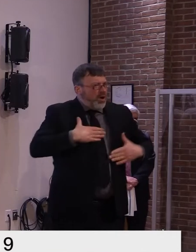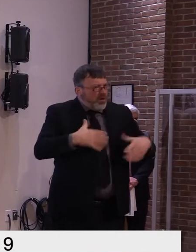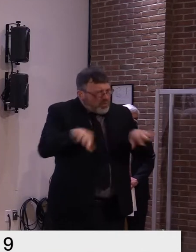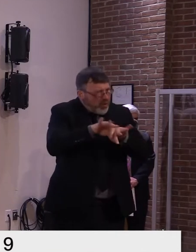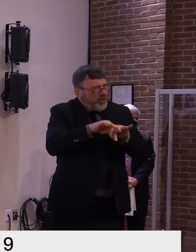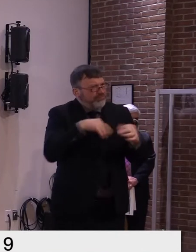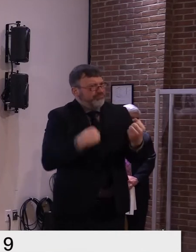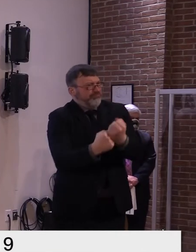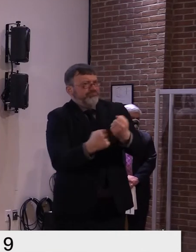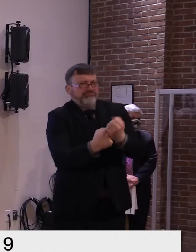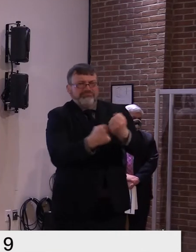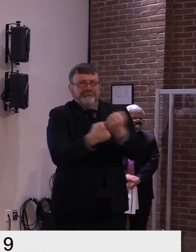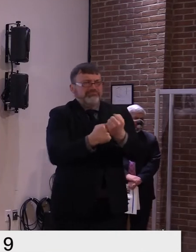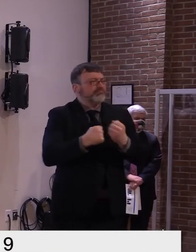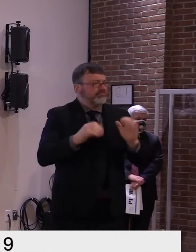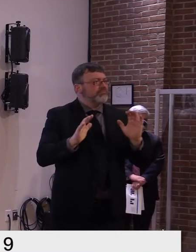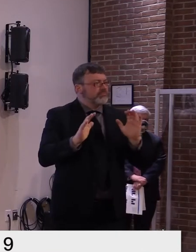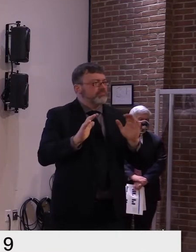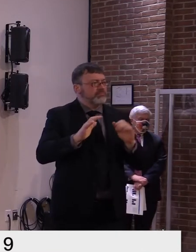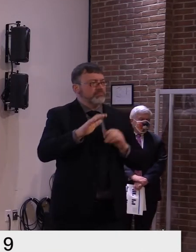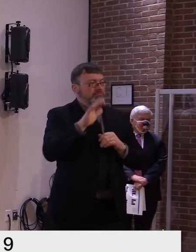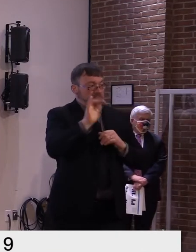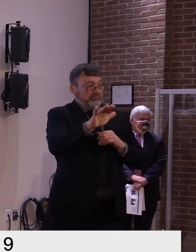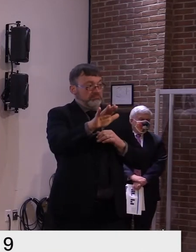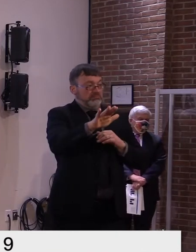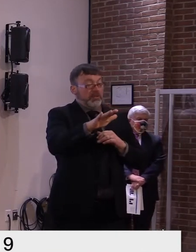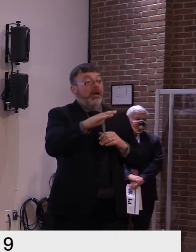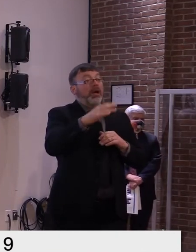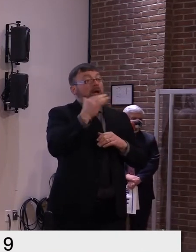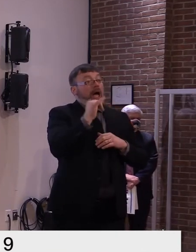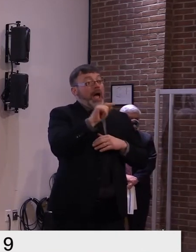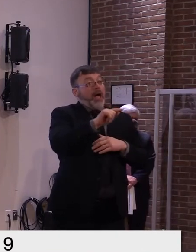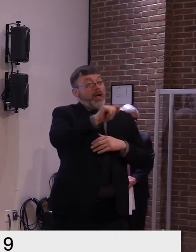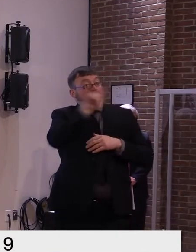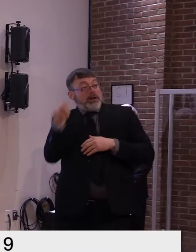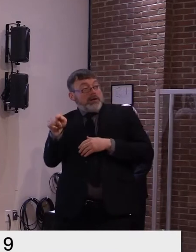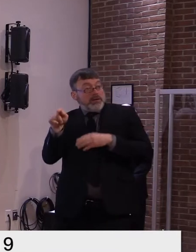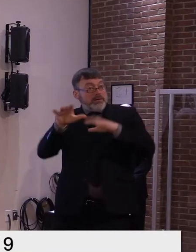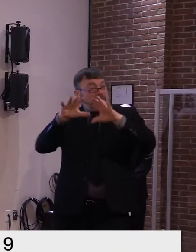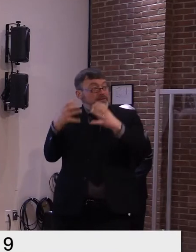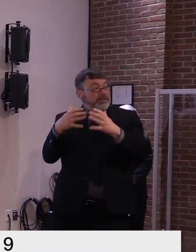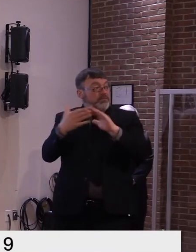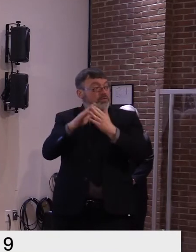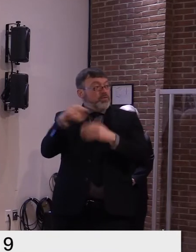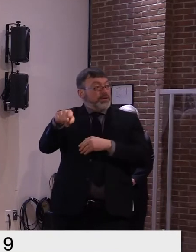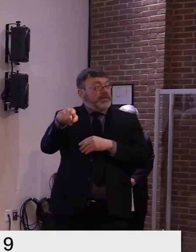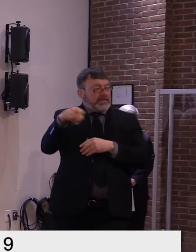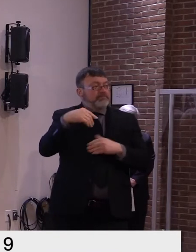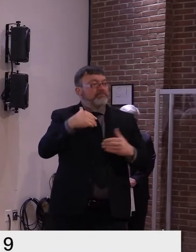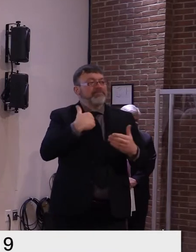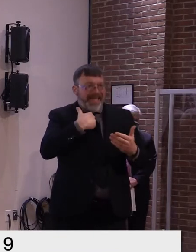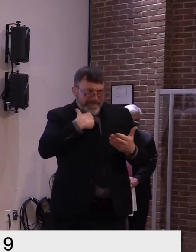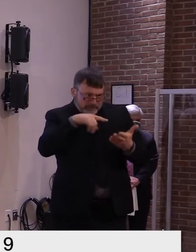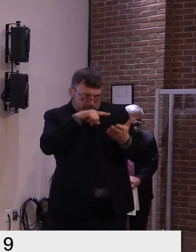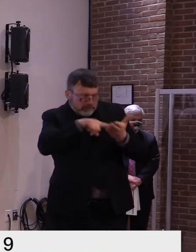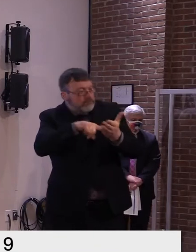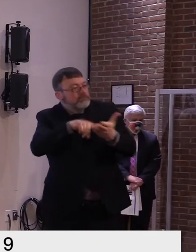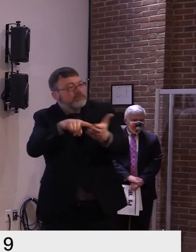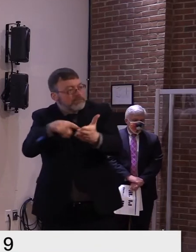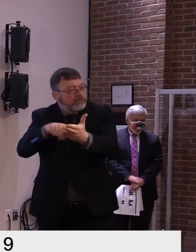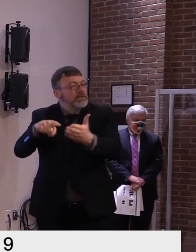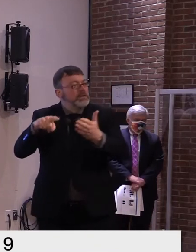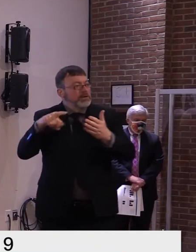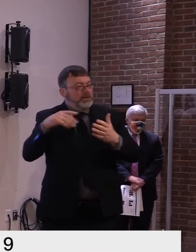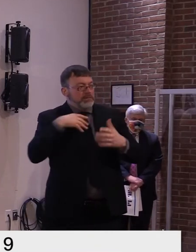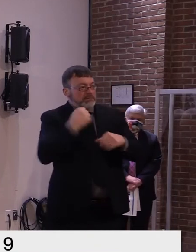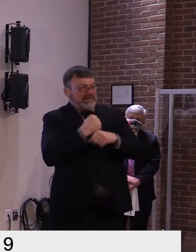Regarding gatherings, our contact tracing teams thus far have identified 6 gatherings related to the